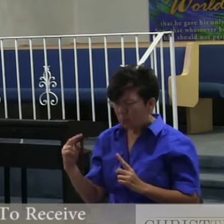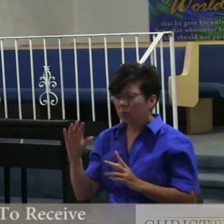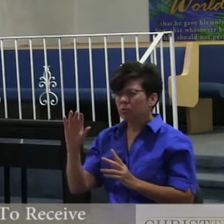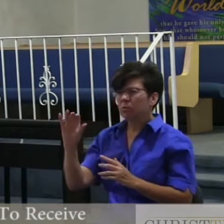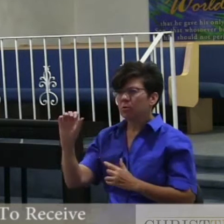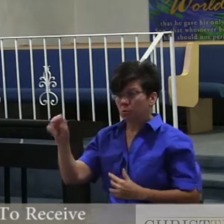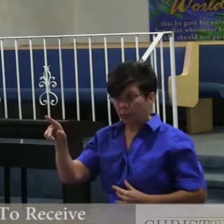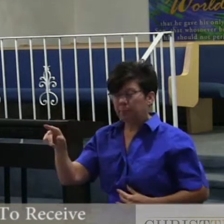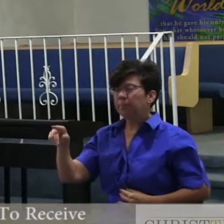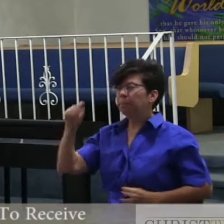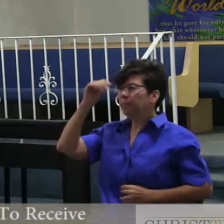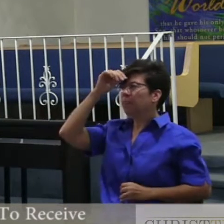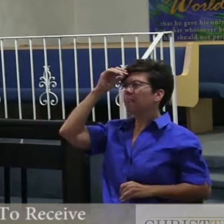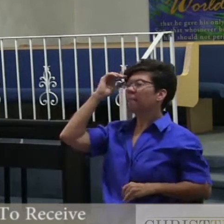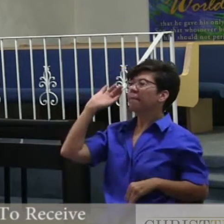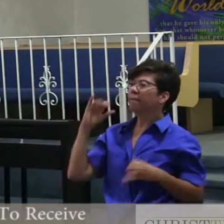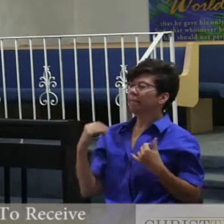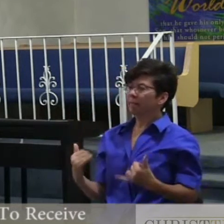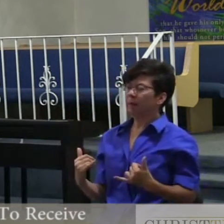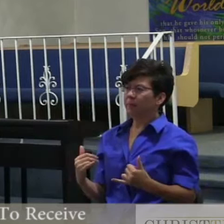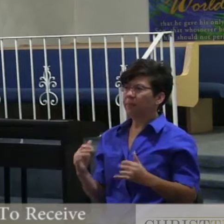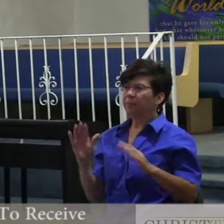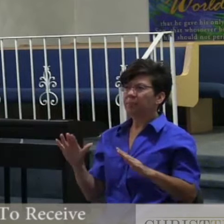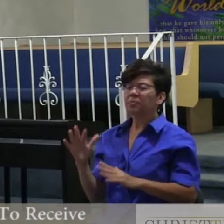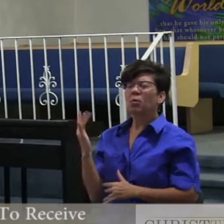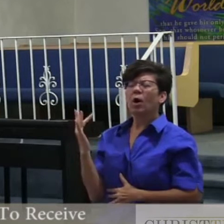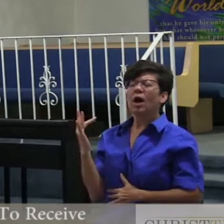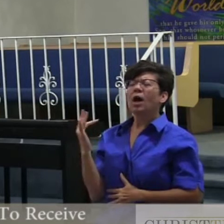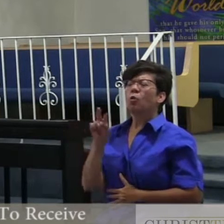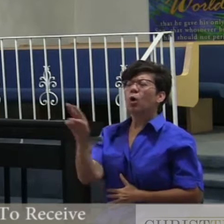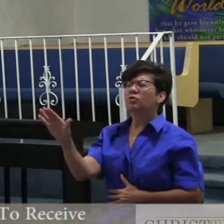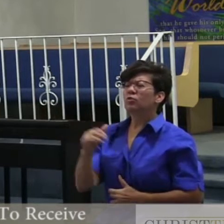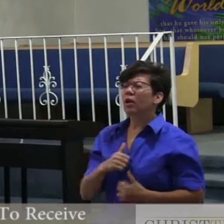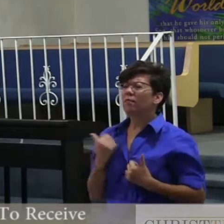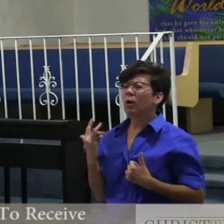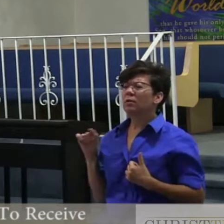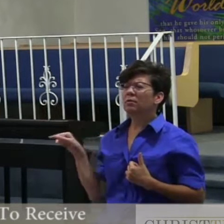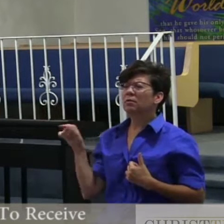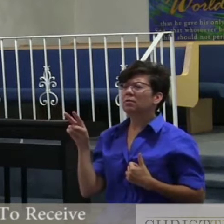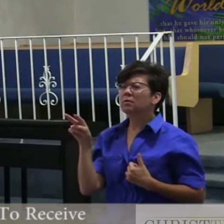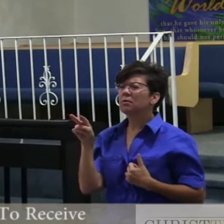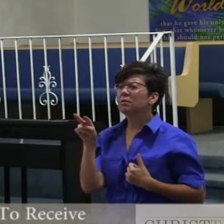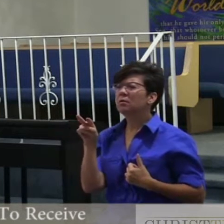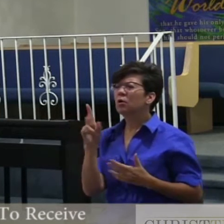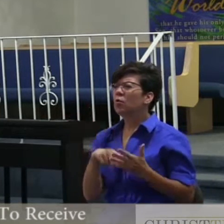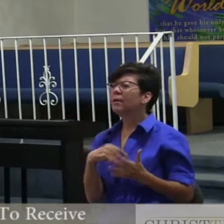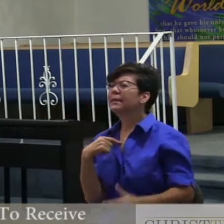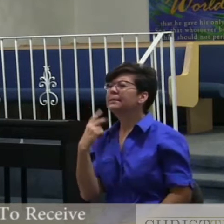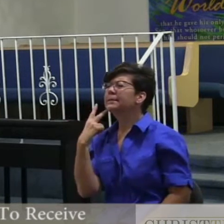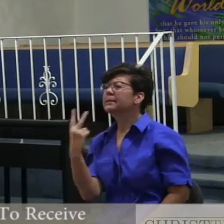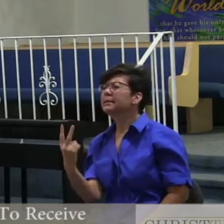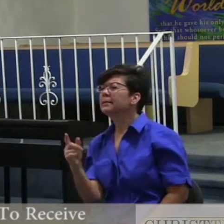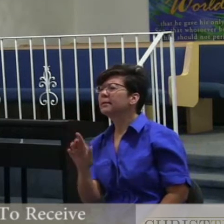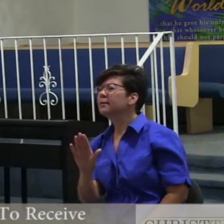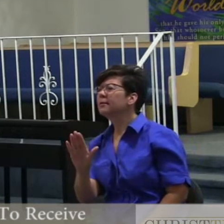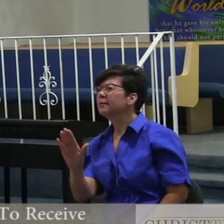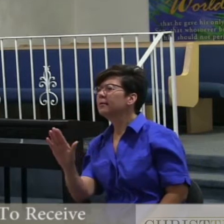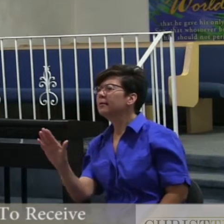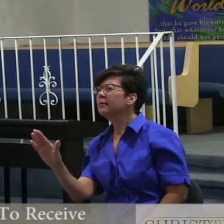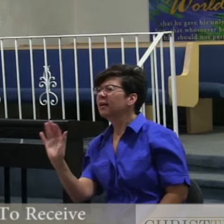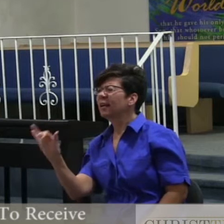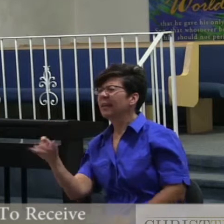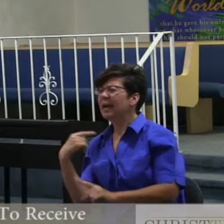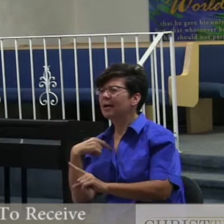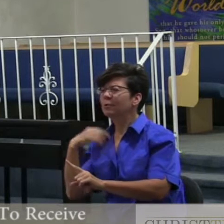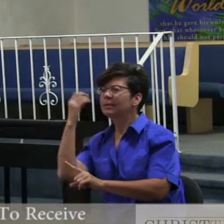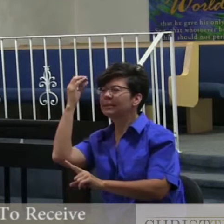Okay. Now, while they're watching your life, what are they saying about your life? We need to think